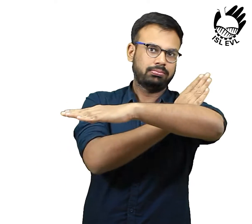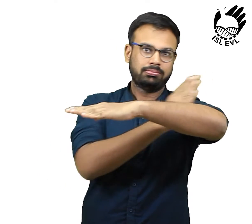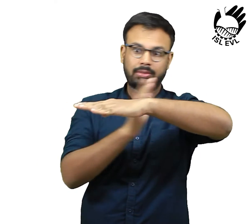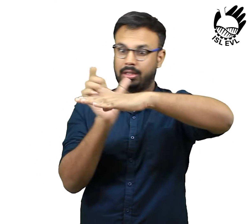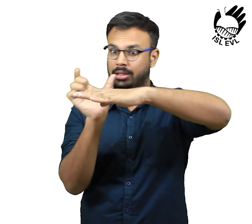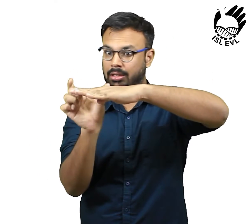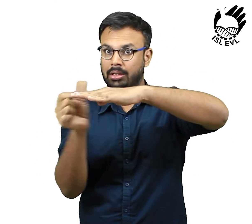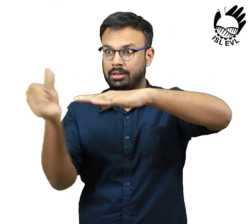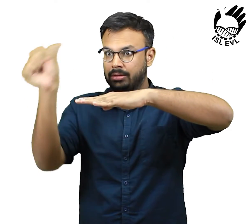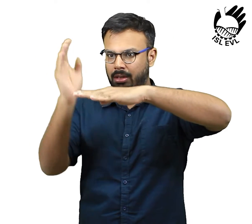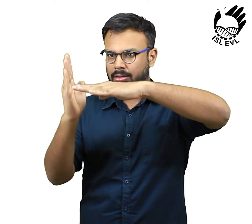I have an idea.